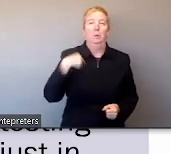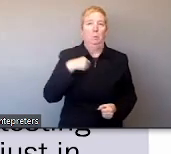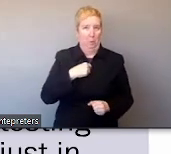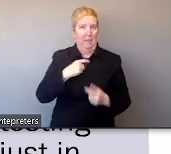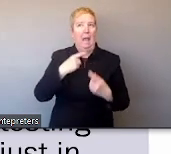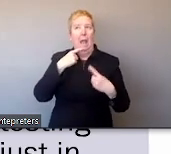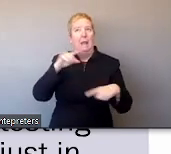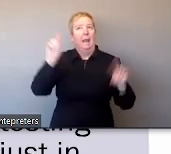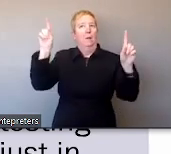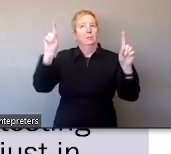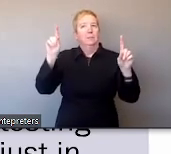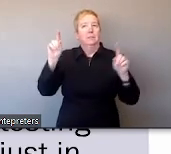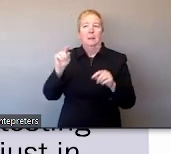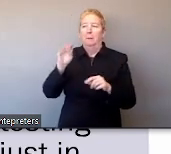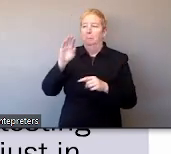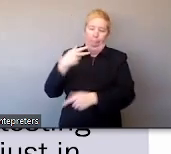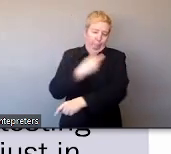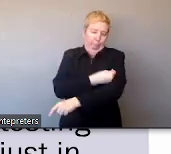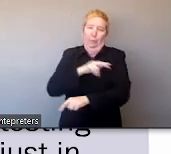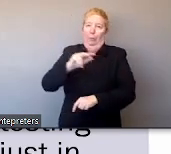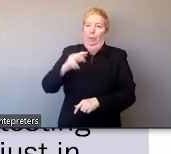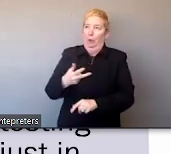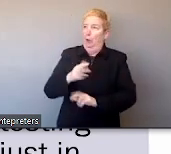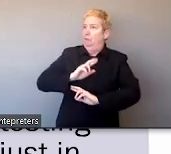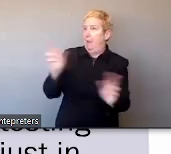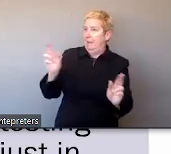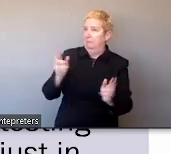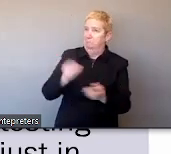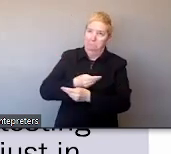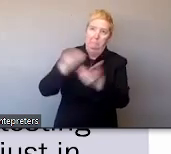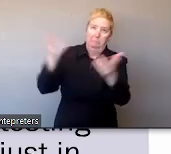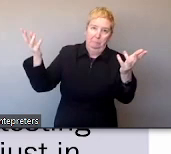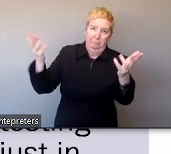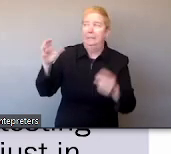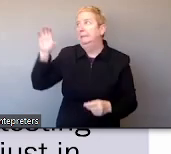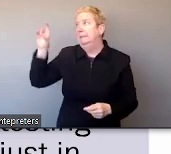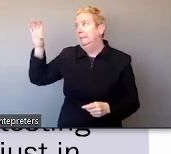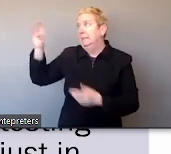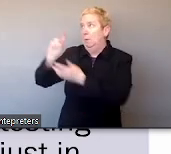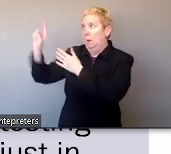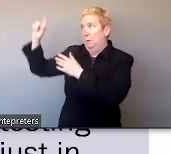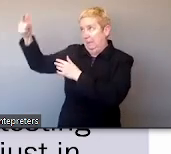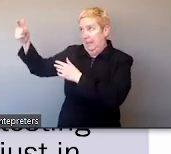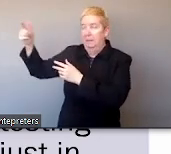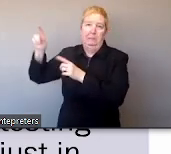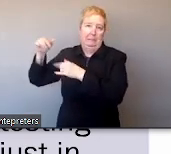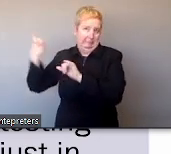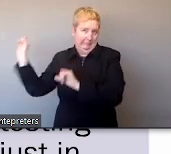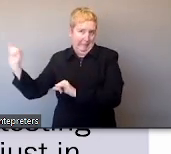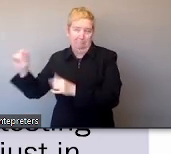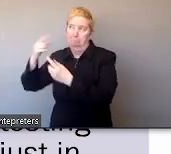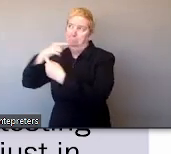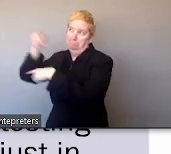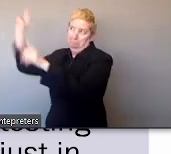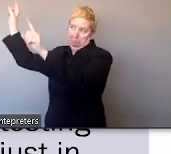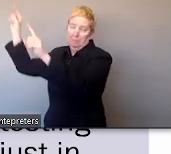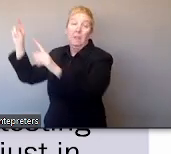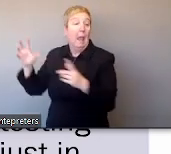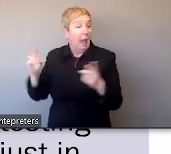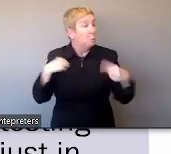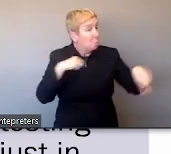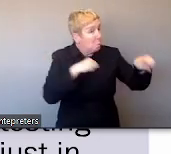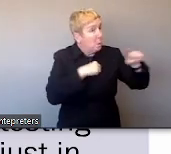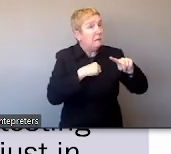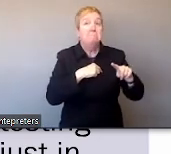all New Mexicans, followed by the CDC doing the same thing a week later. And we've done well on boosters, although